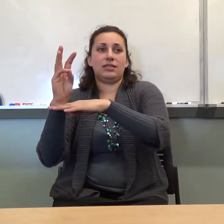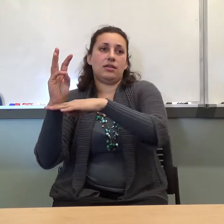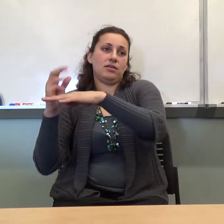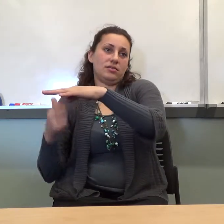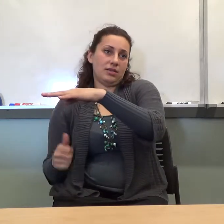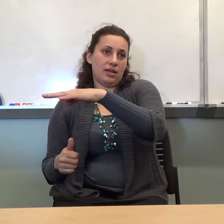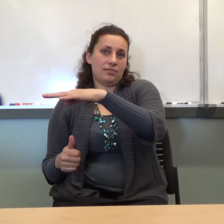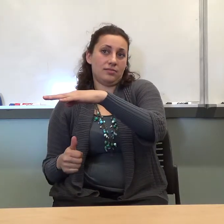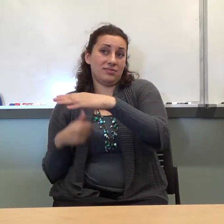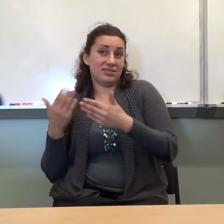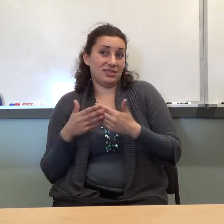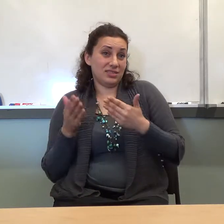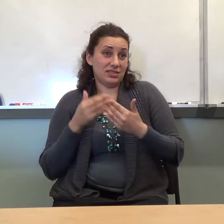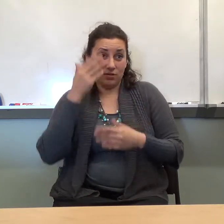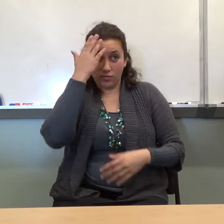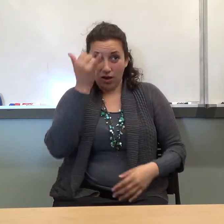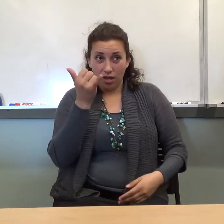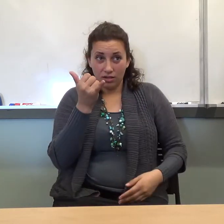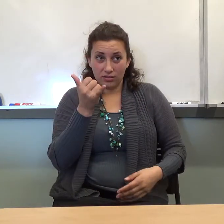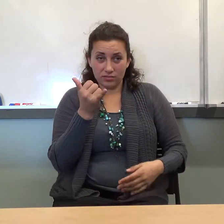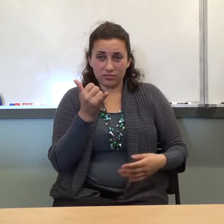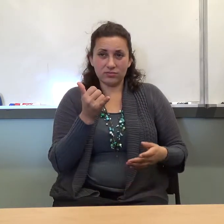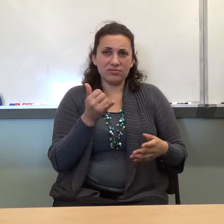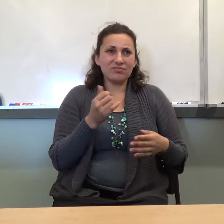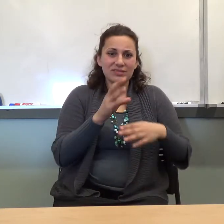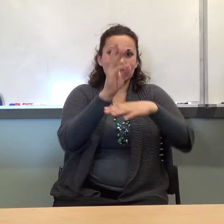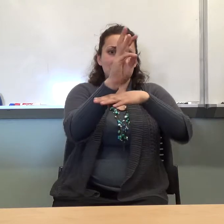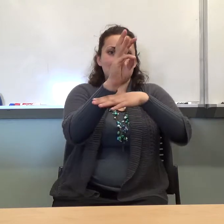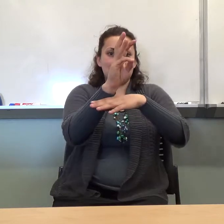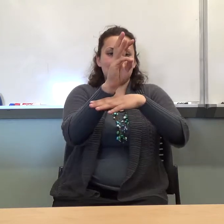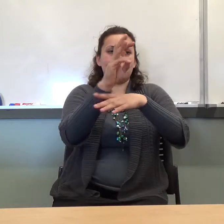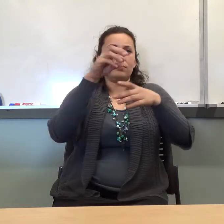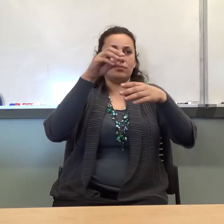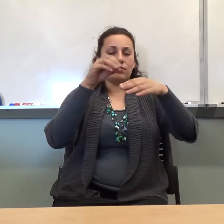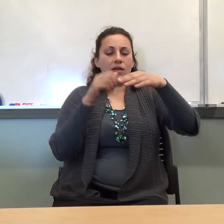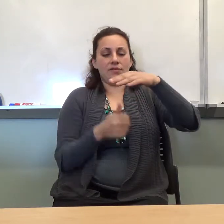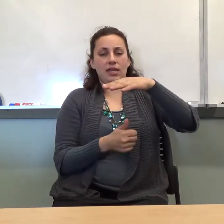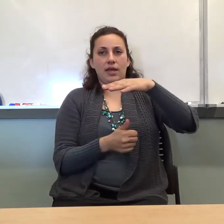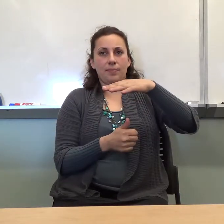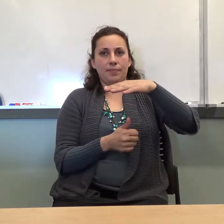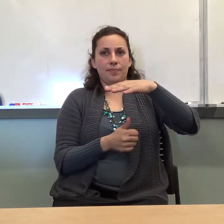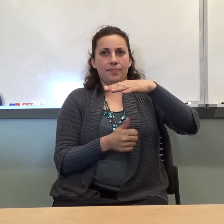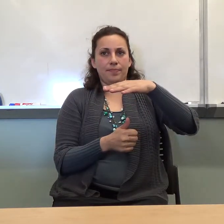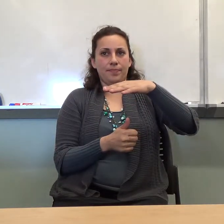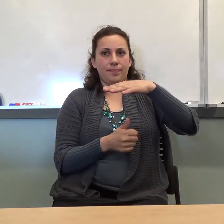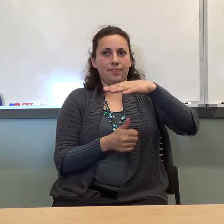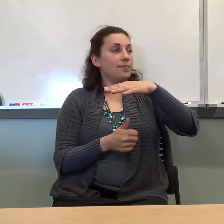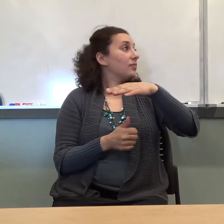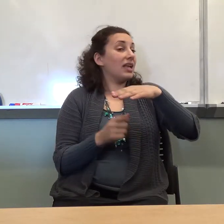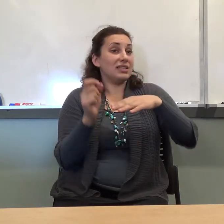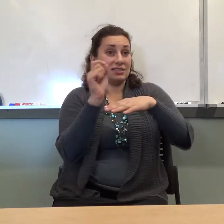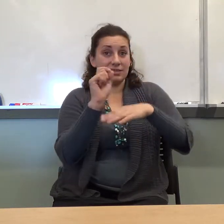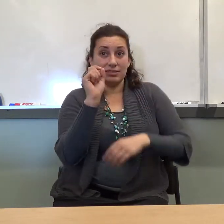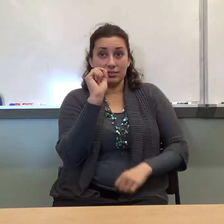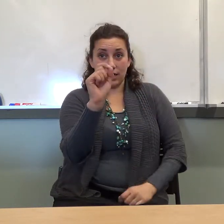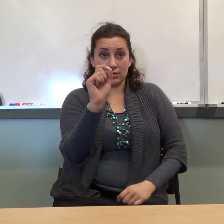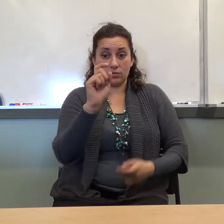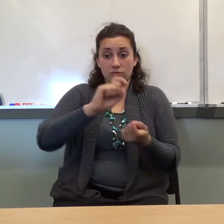course, it means 6 in the 10th position. And therefore, as a decimal, it would look like this, 6 in the 10th